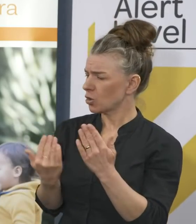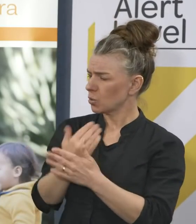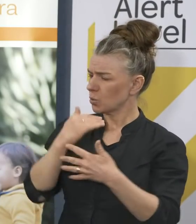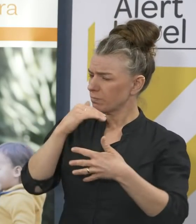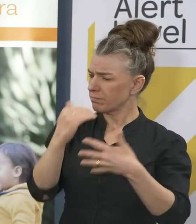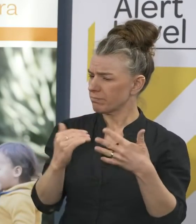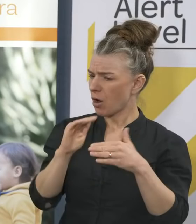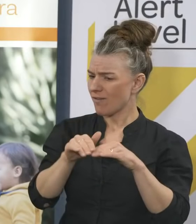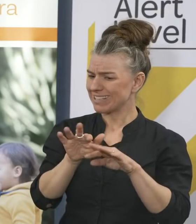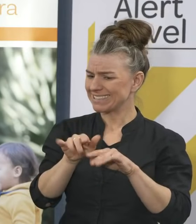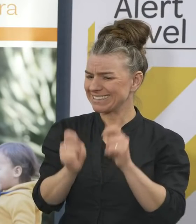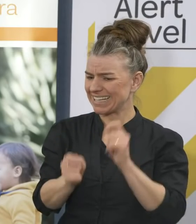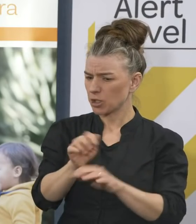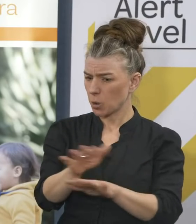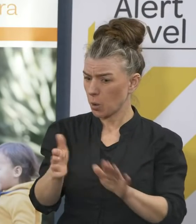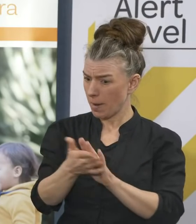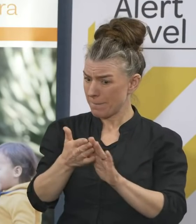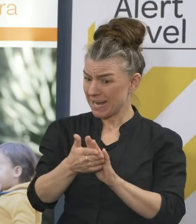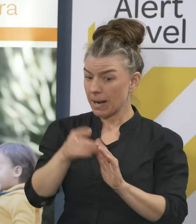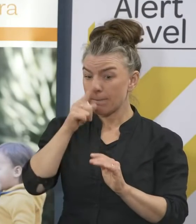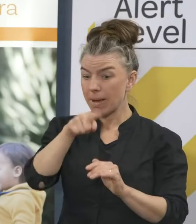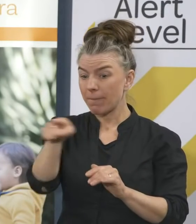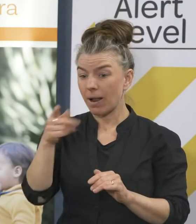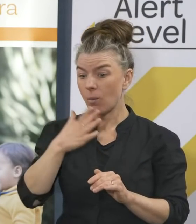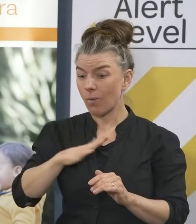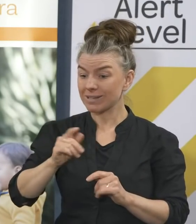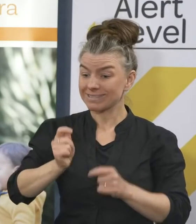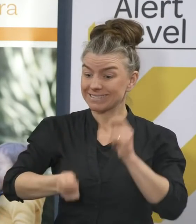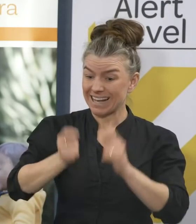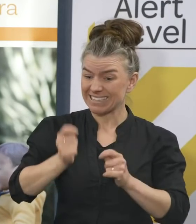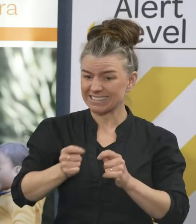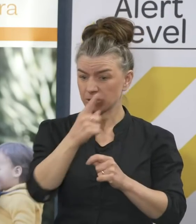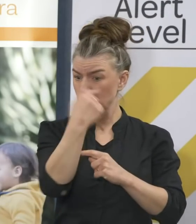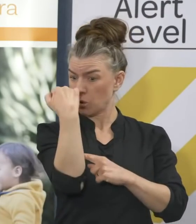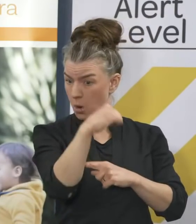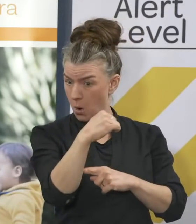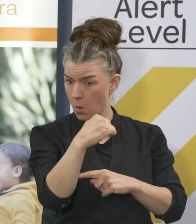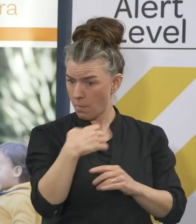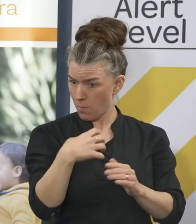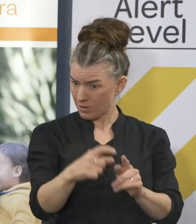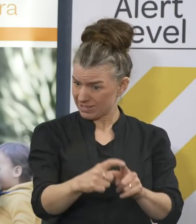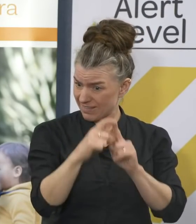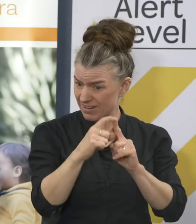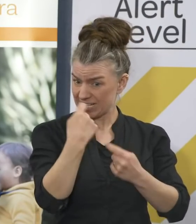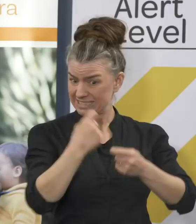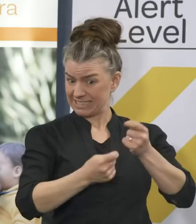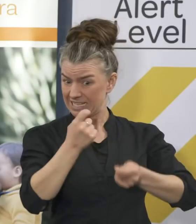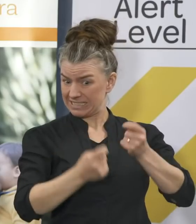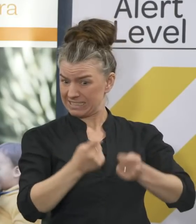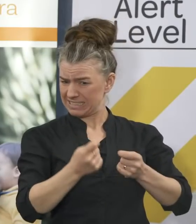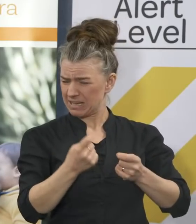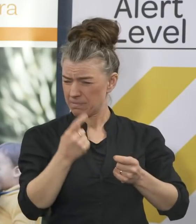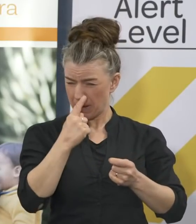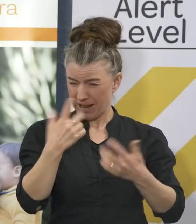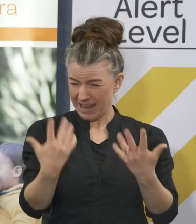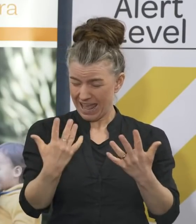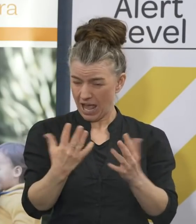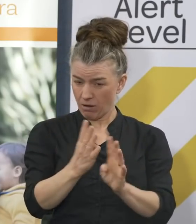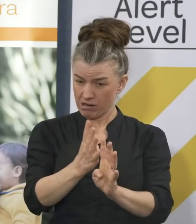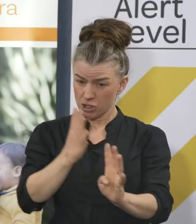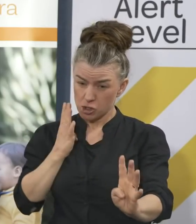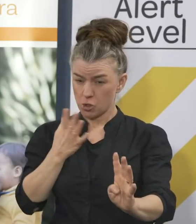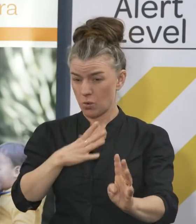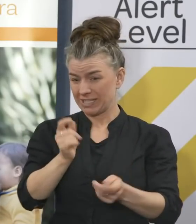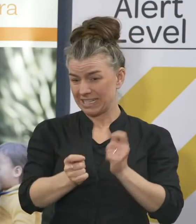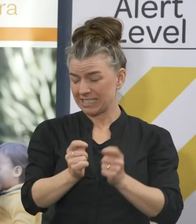that it'll be harder to get tests because there's already people lining up for hours yes. to try and get them? Yeah,